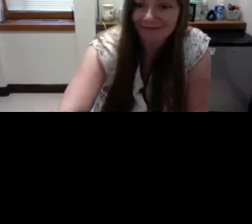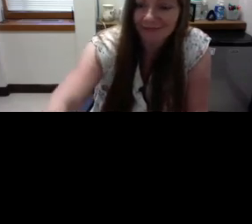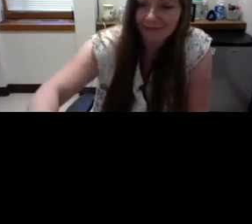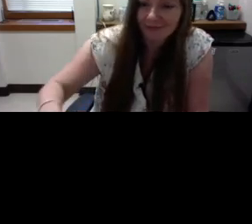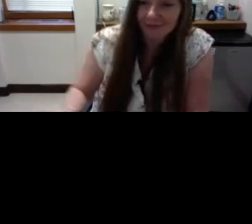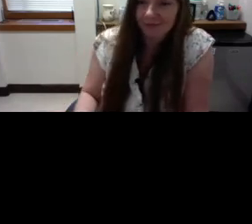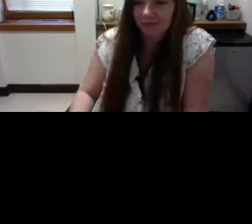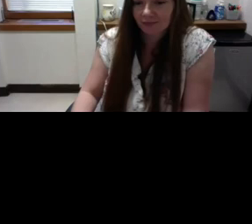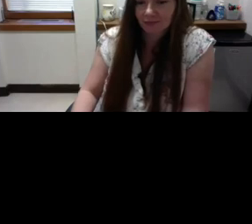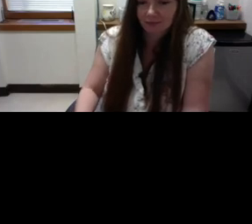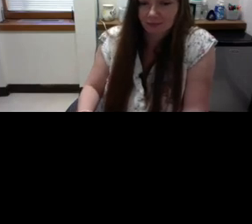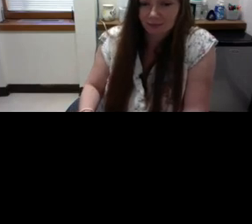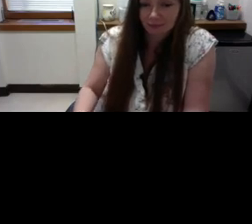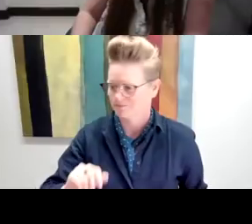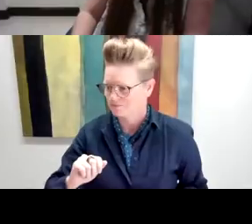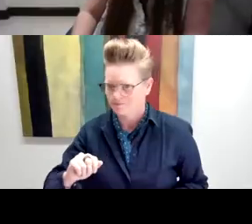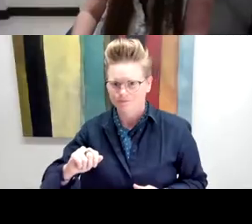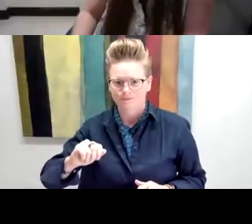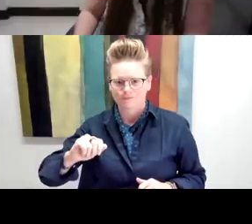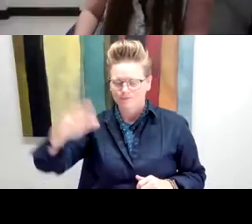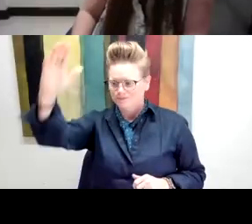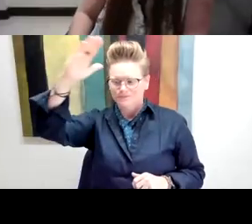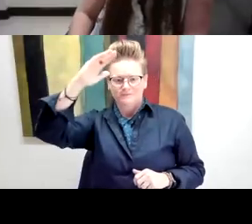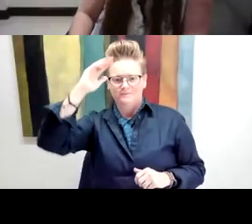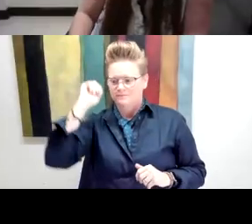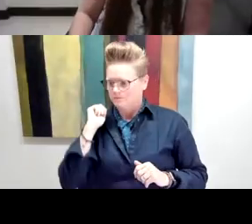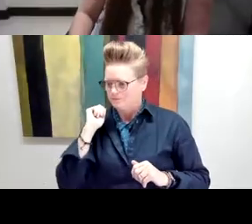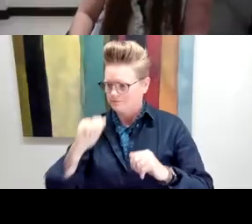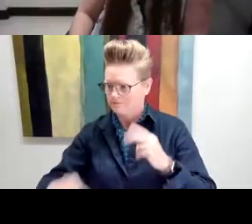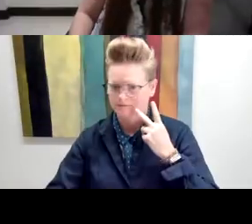left for questions, Jack?